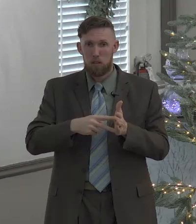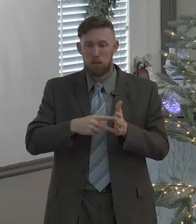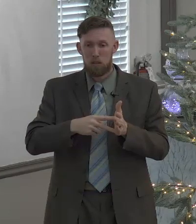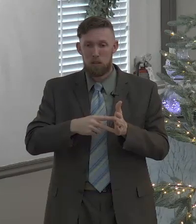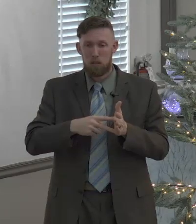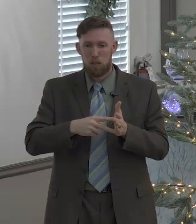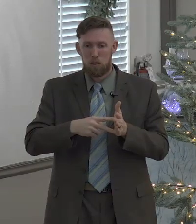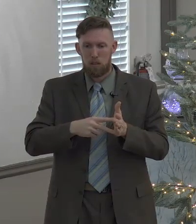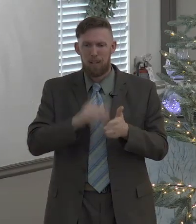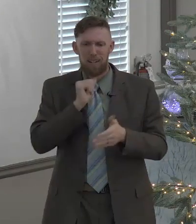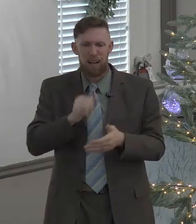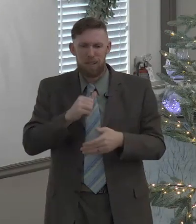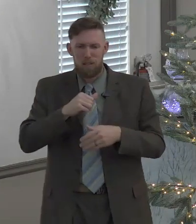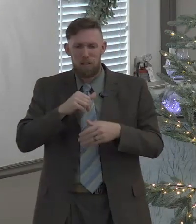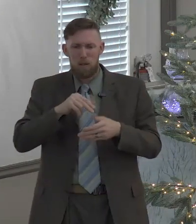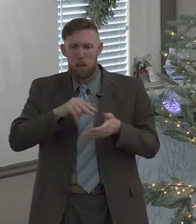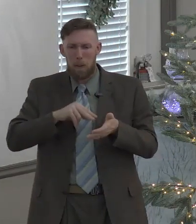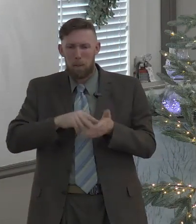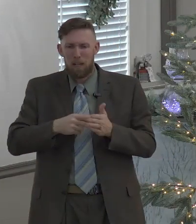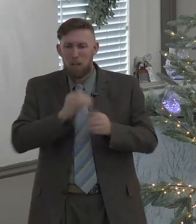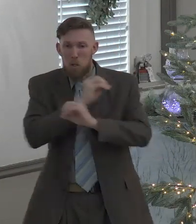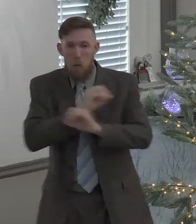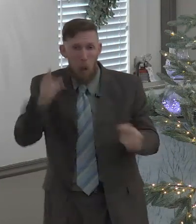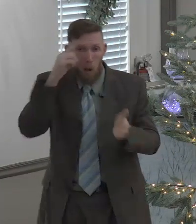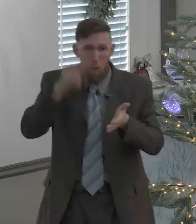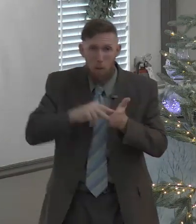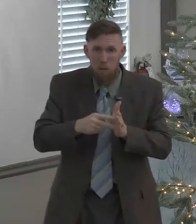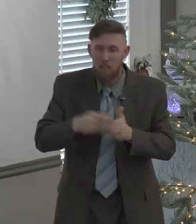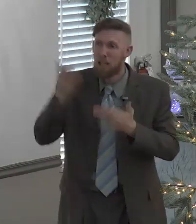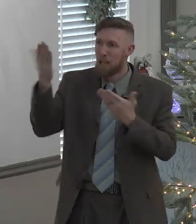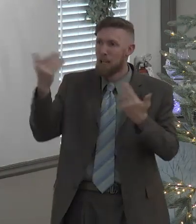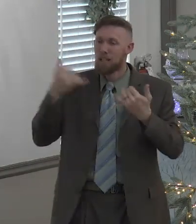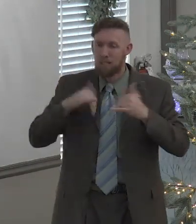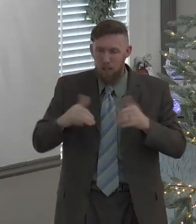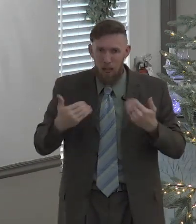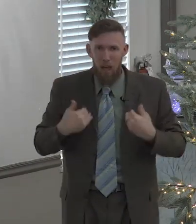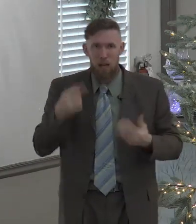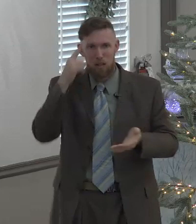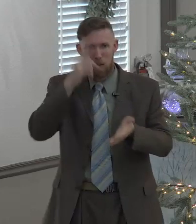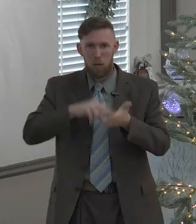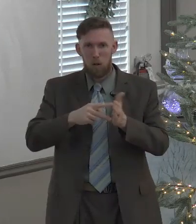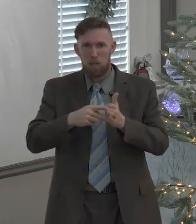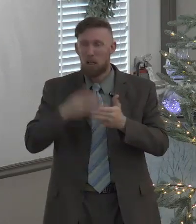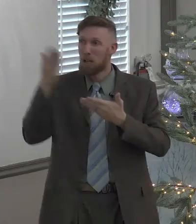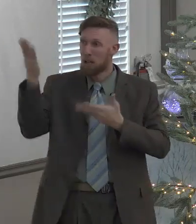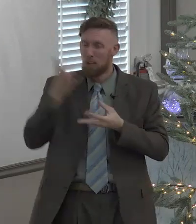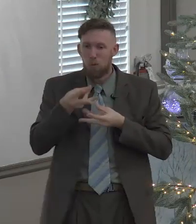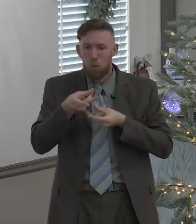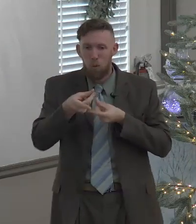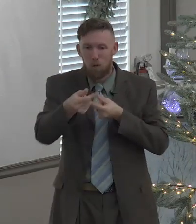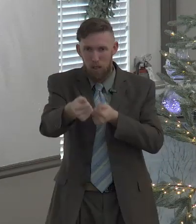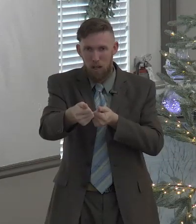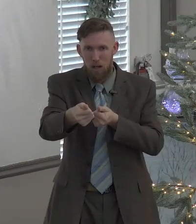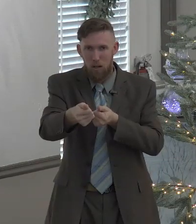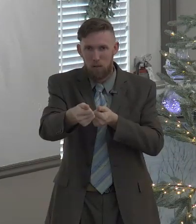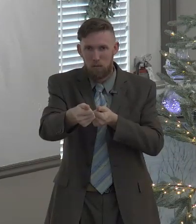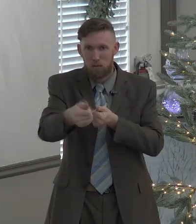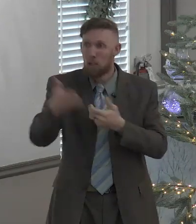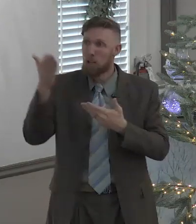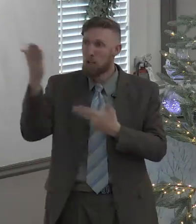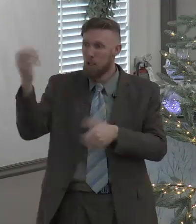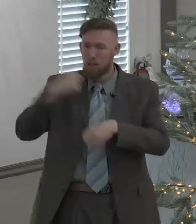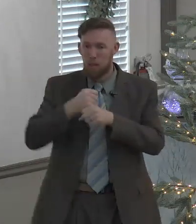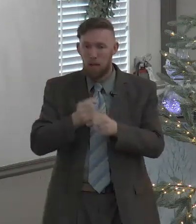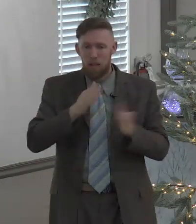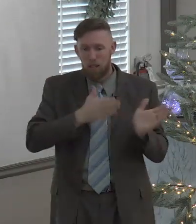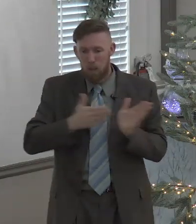can't understand the purpose behind it all. It doesn't mean that there isn't a purpose that God has in mind. And God